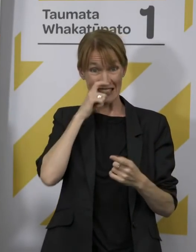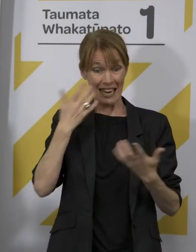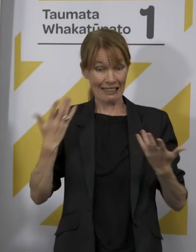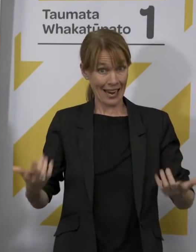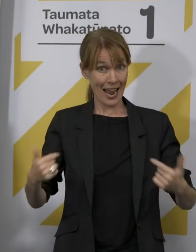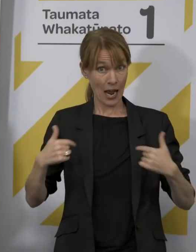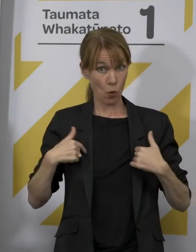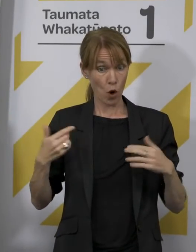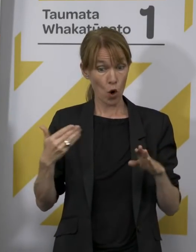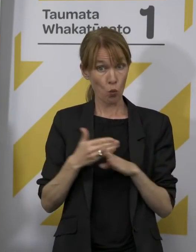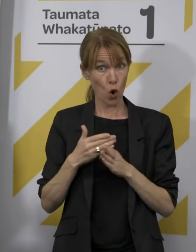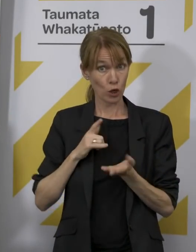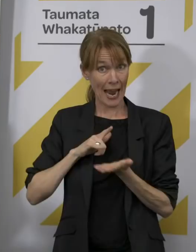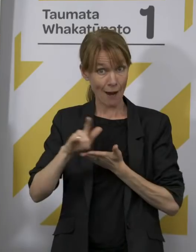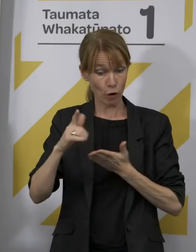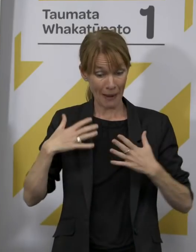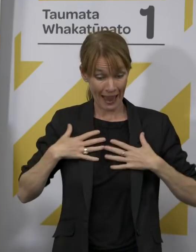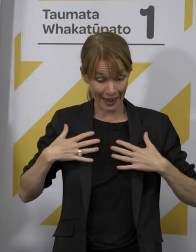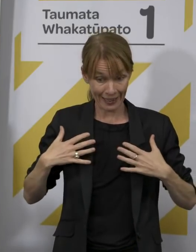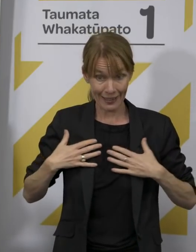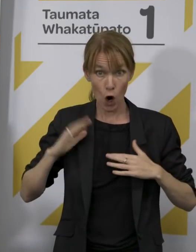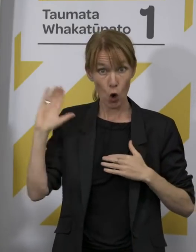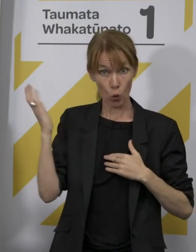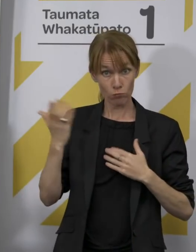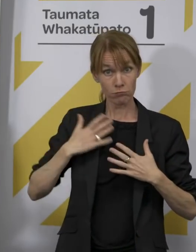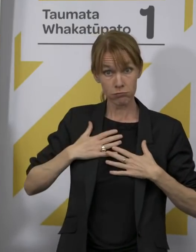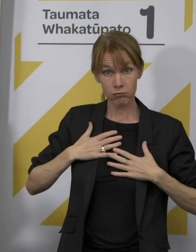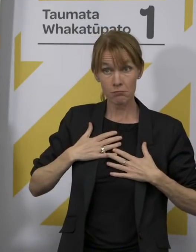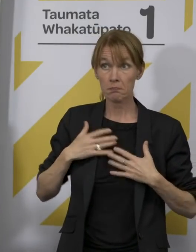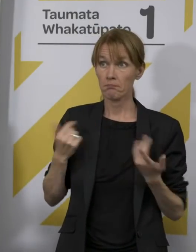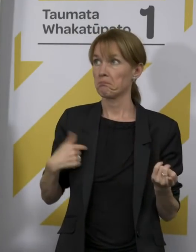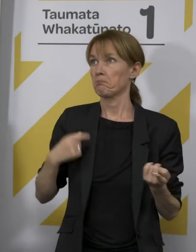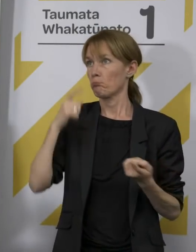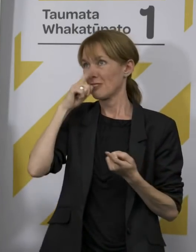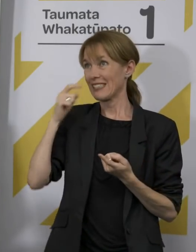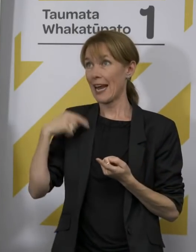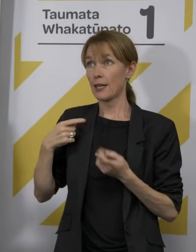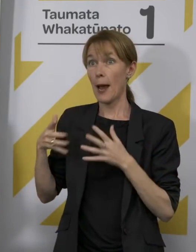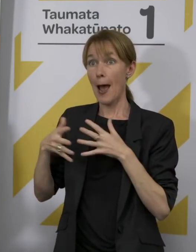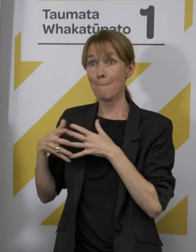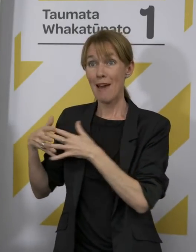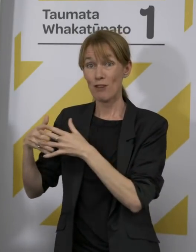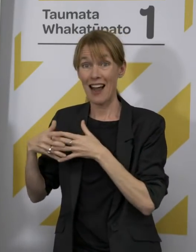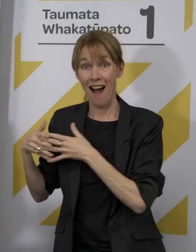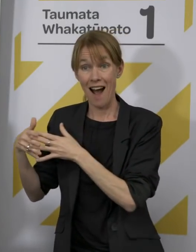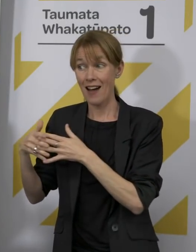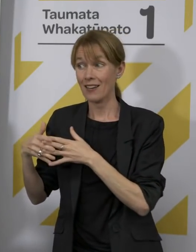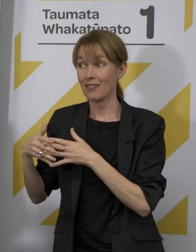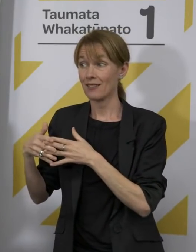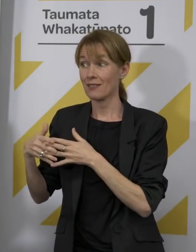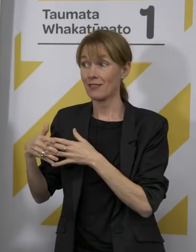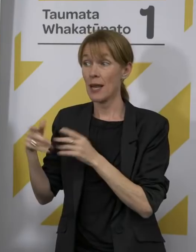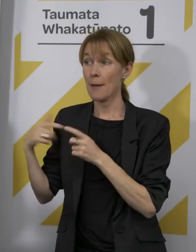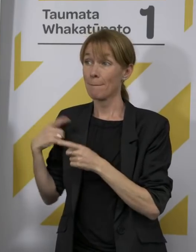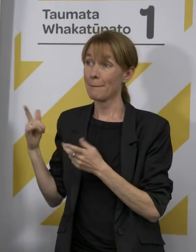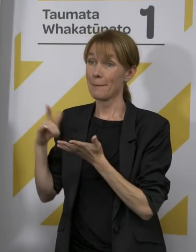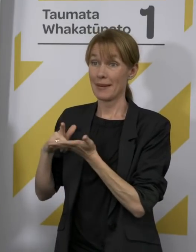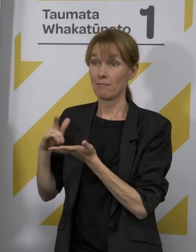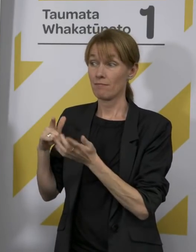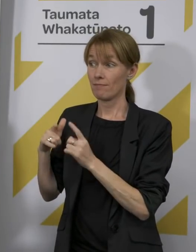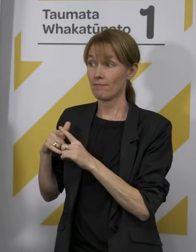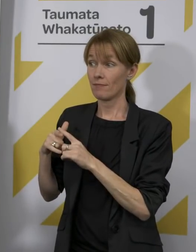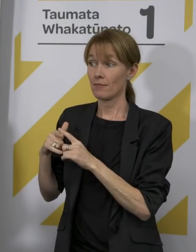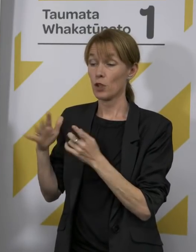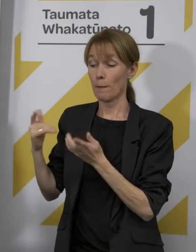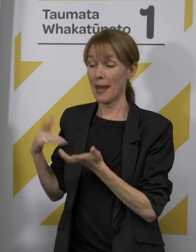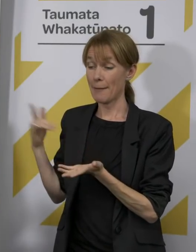flight attendant, I could fly from the US back to go on like pick up someone from Australia who'd been in the US,